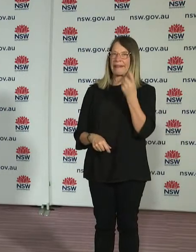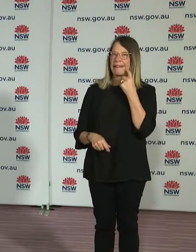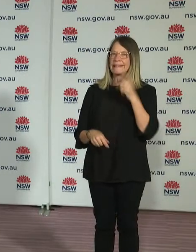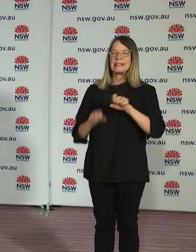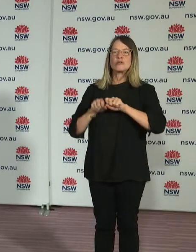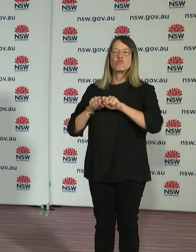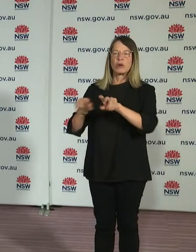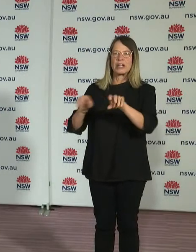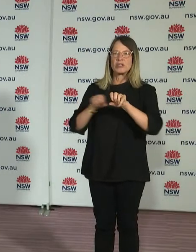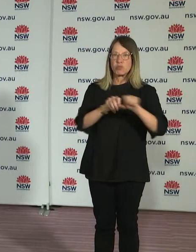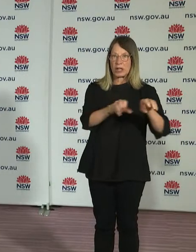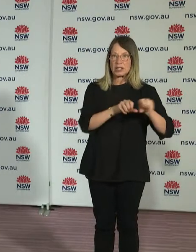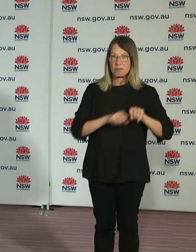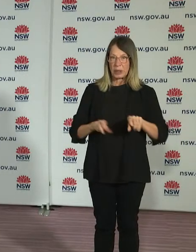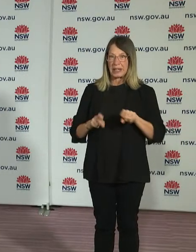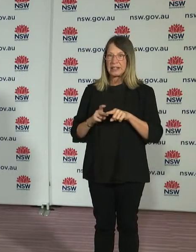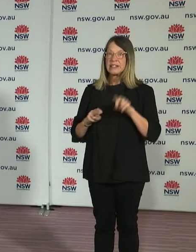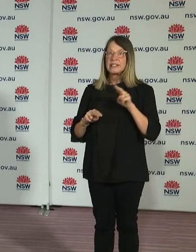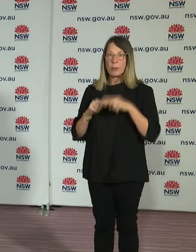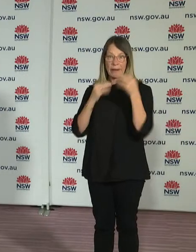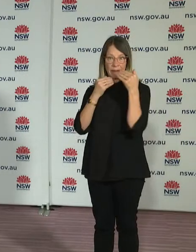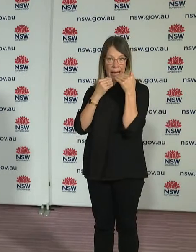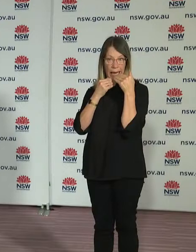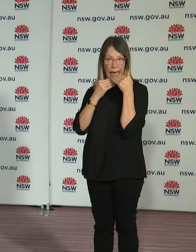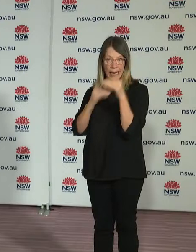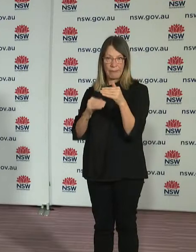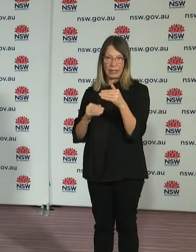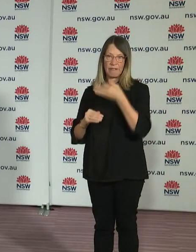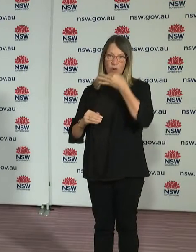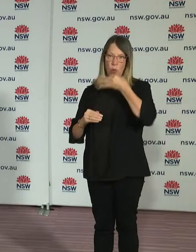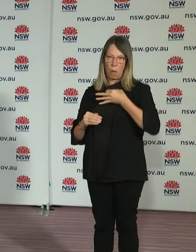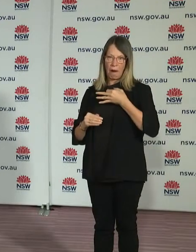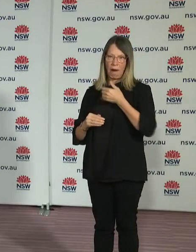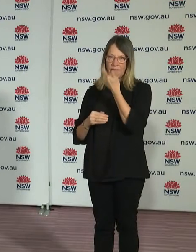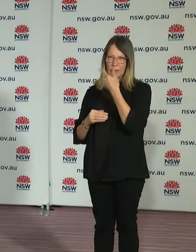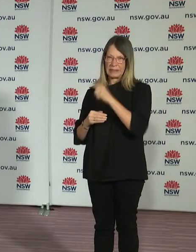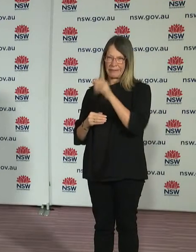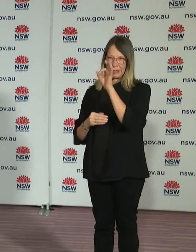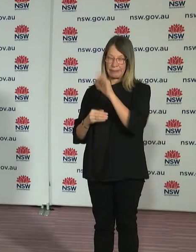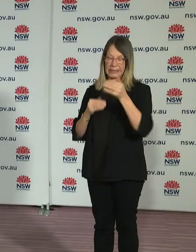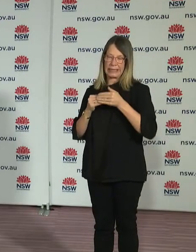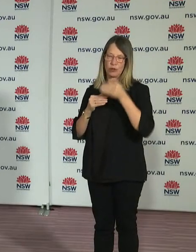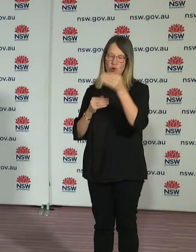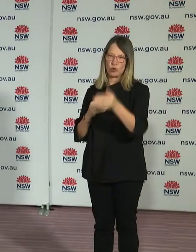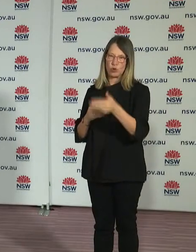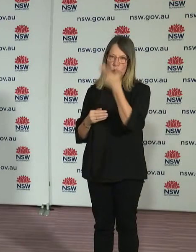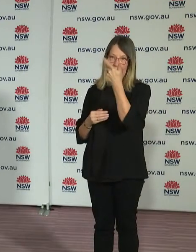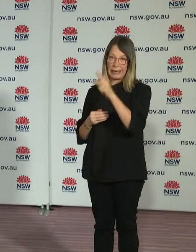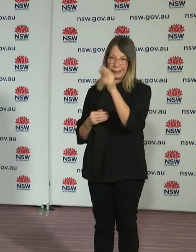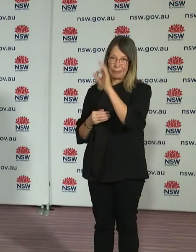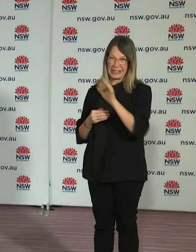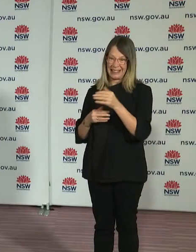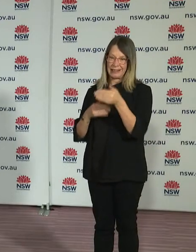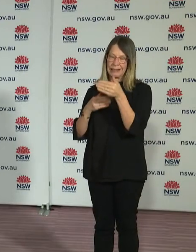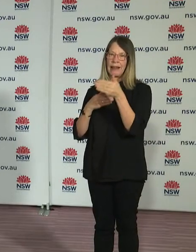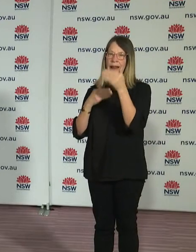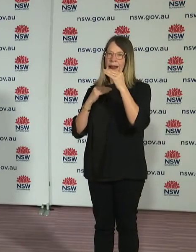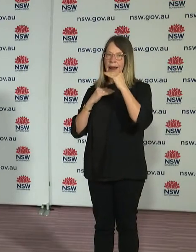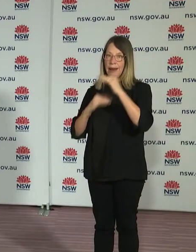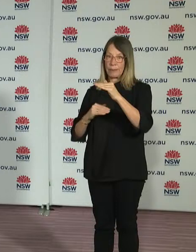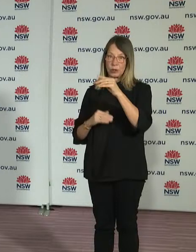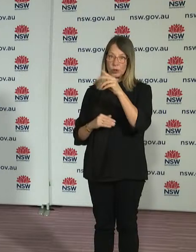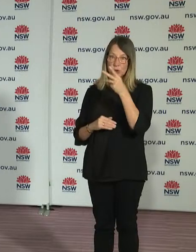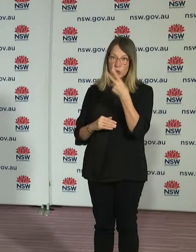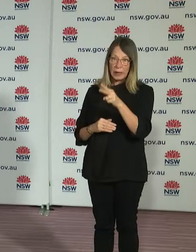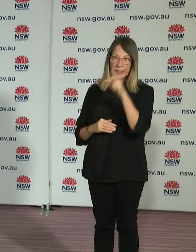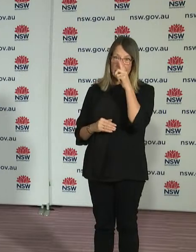cap on bookings for that interim period, at least we know that, you know, for example, if you had an unlimited booking, chances are